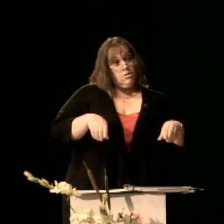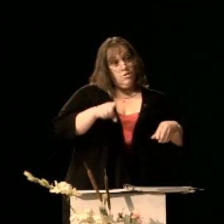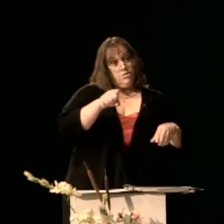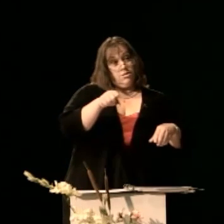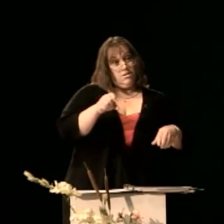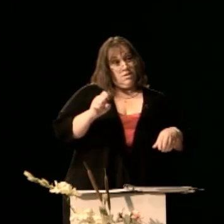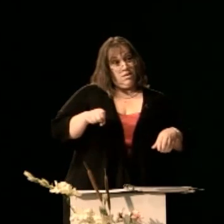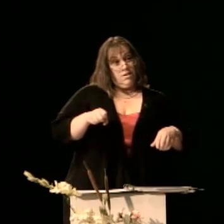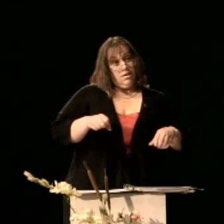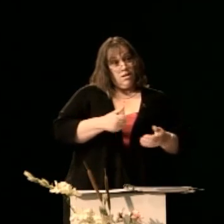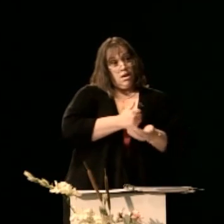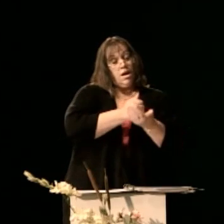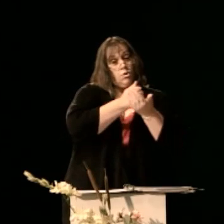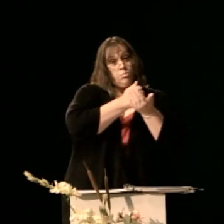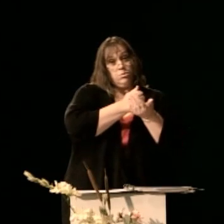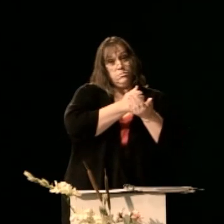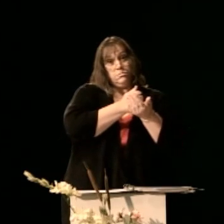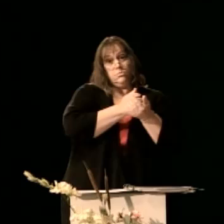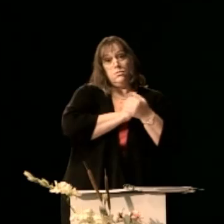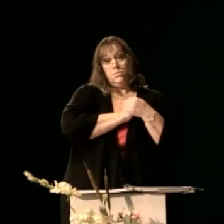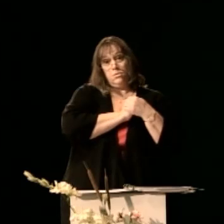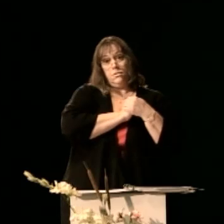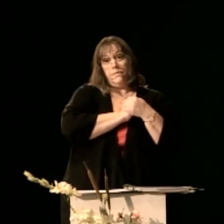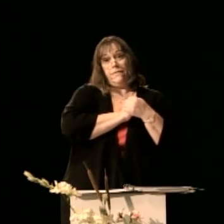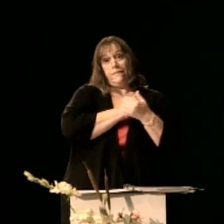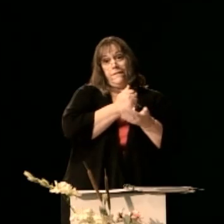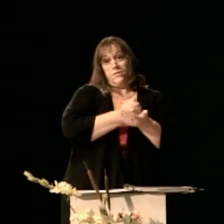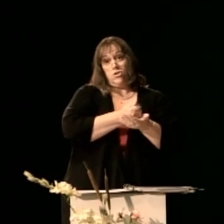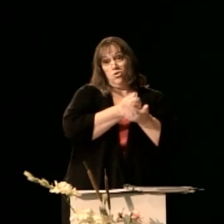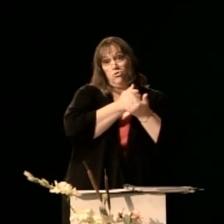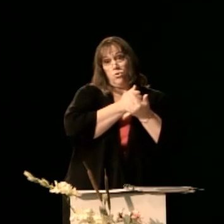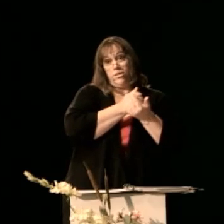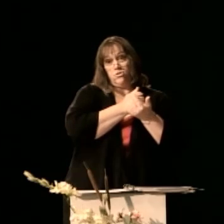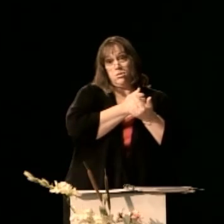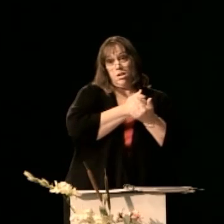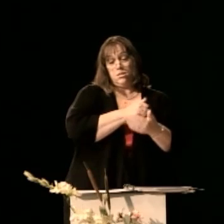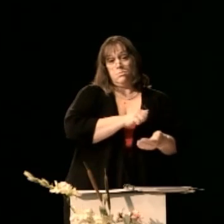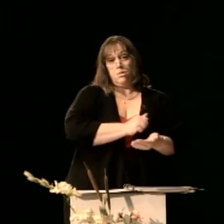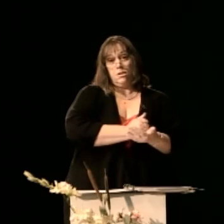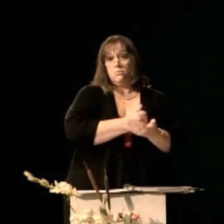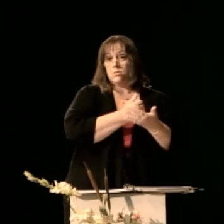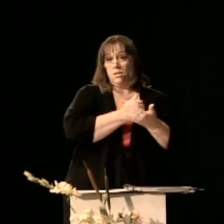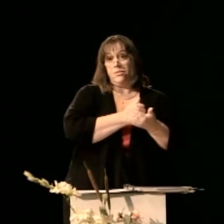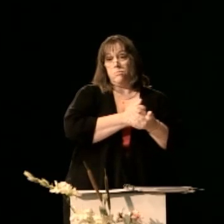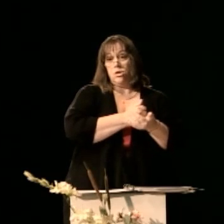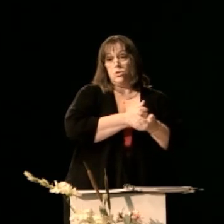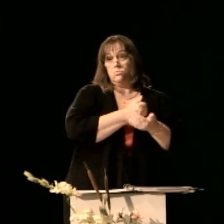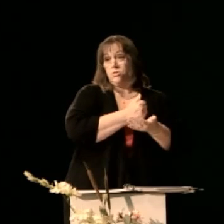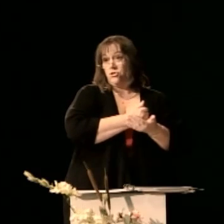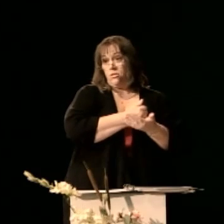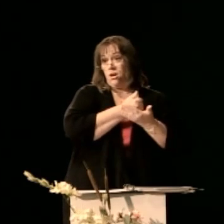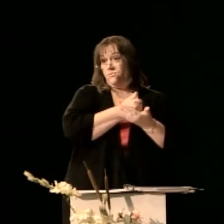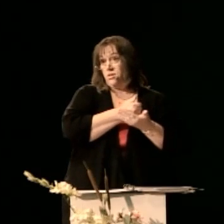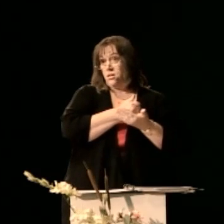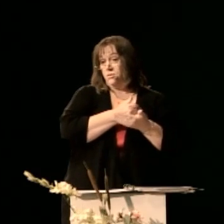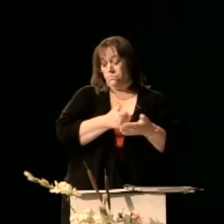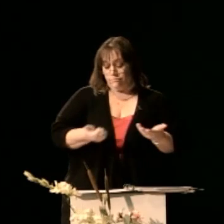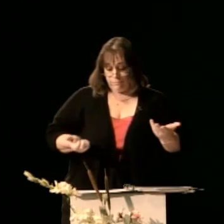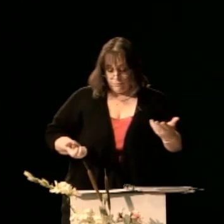Do you need help? That's a huge question to ask somebody, to let them know that you're there if you need them,